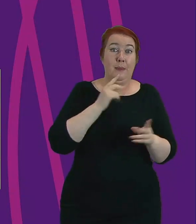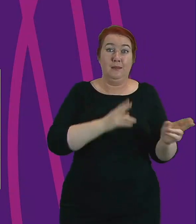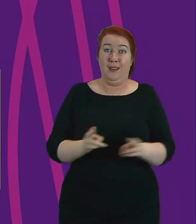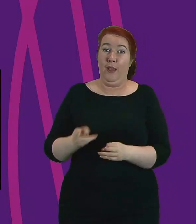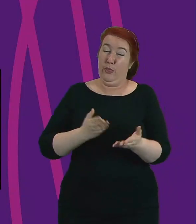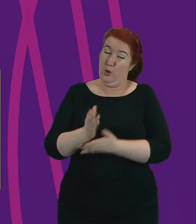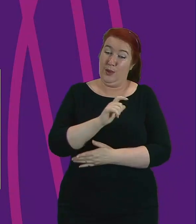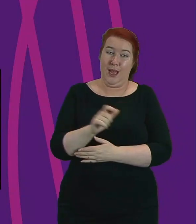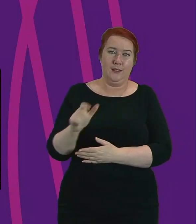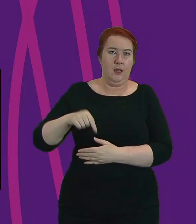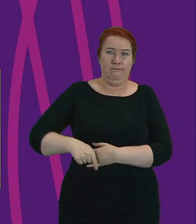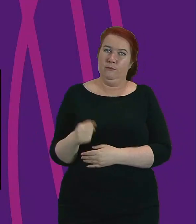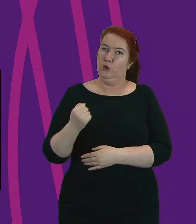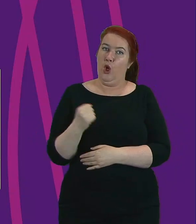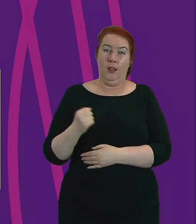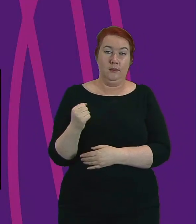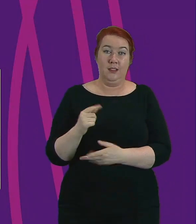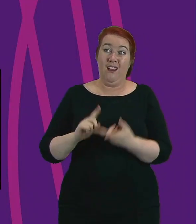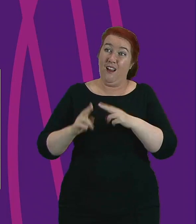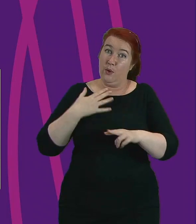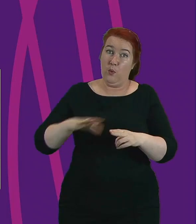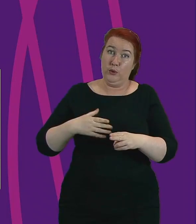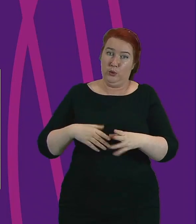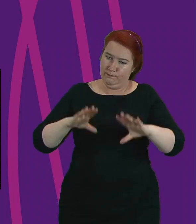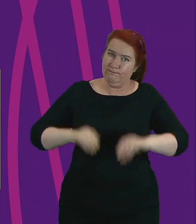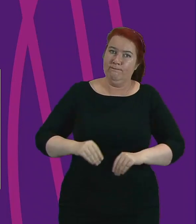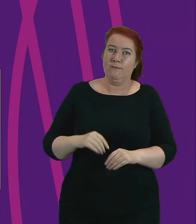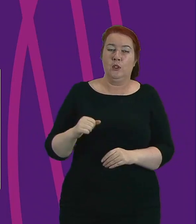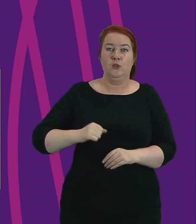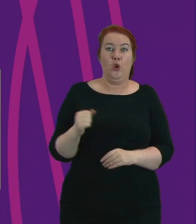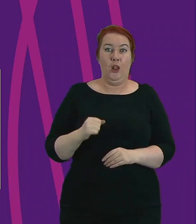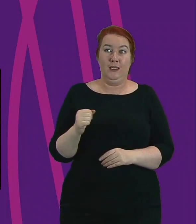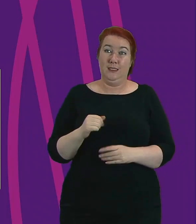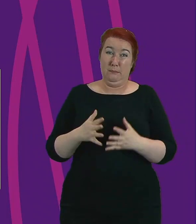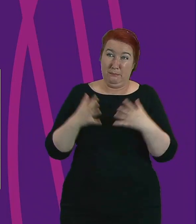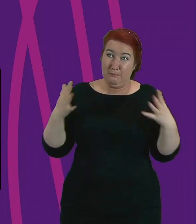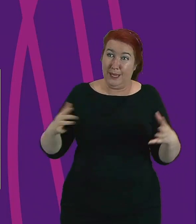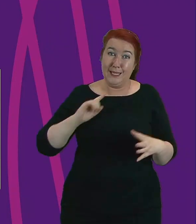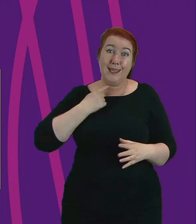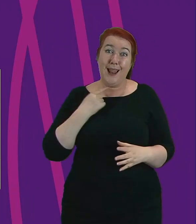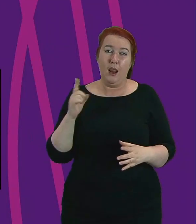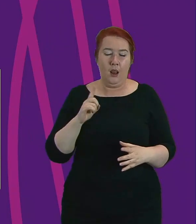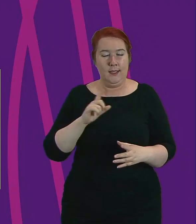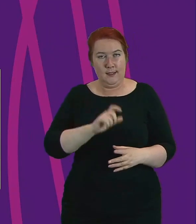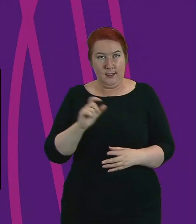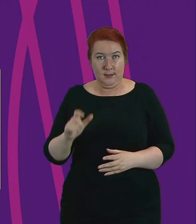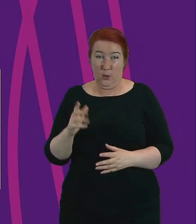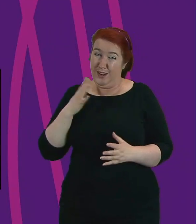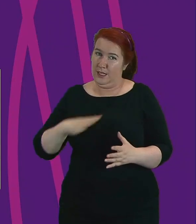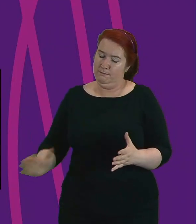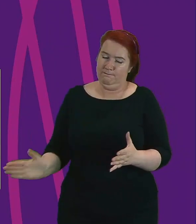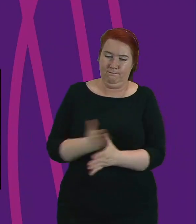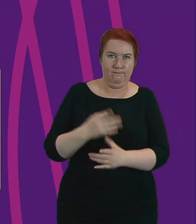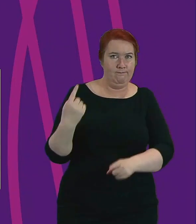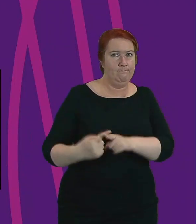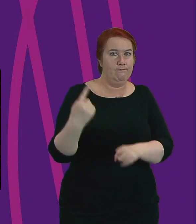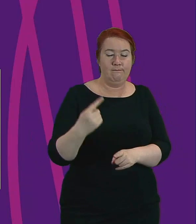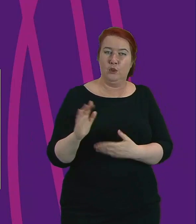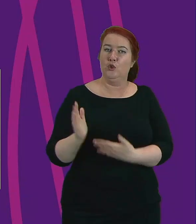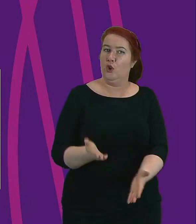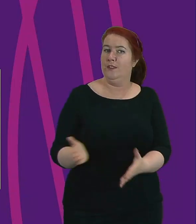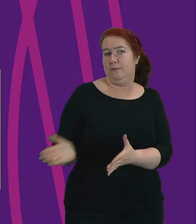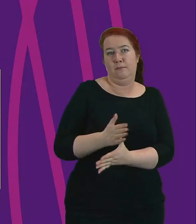confront Scotland's biggest killer, we must restart cancer services ASAP and without delay in Scotland. Other people have